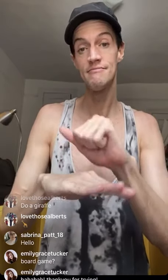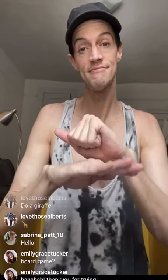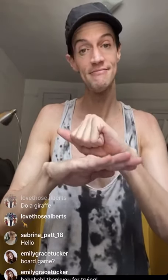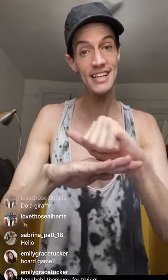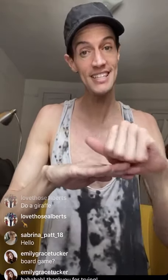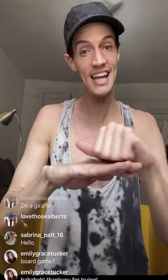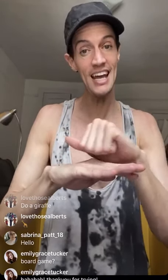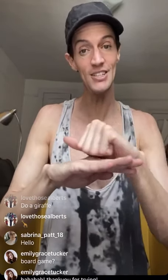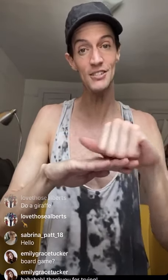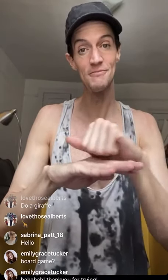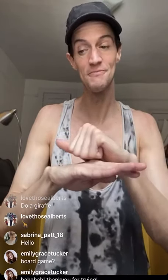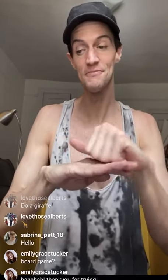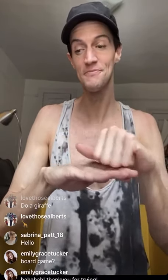a stage.